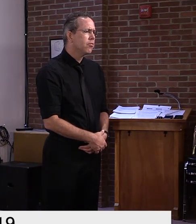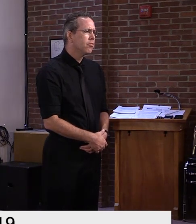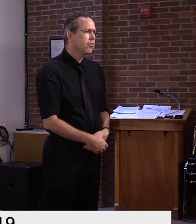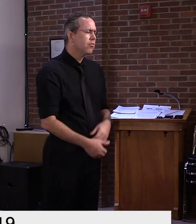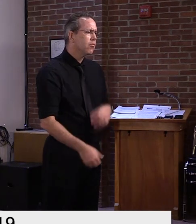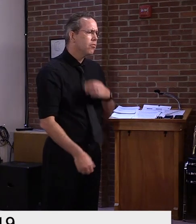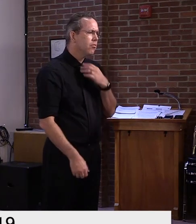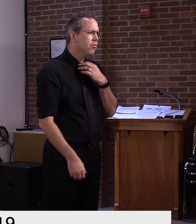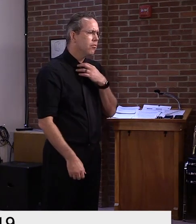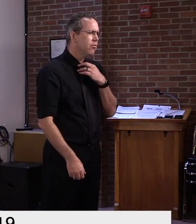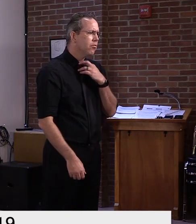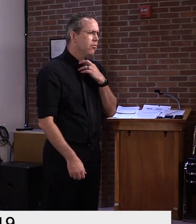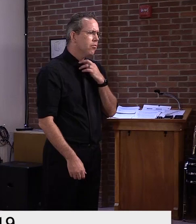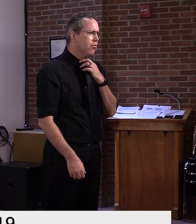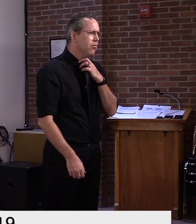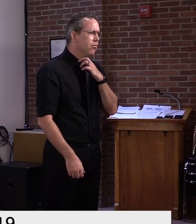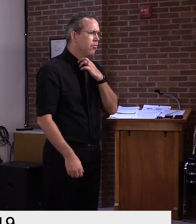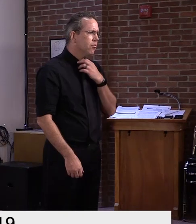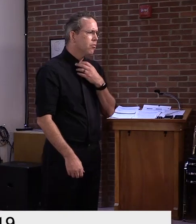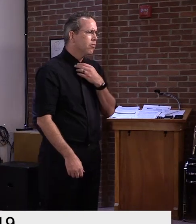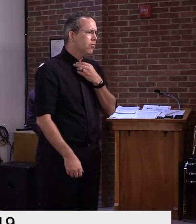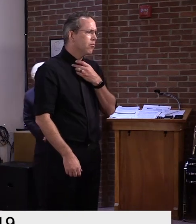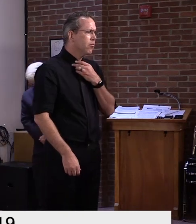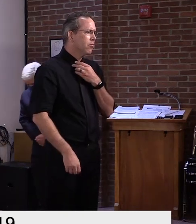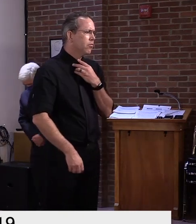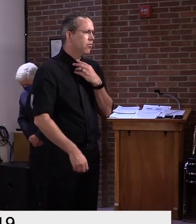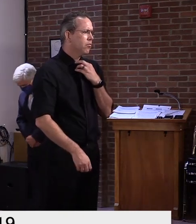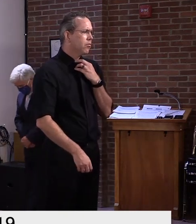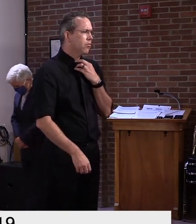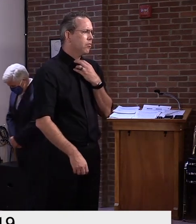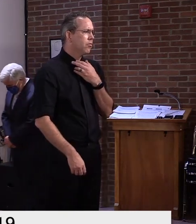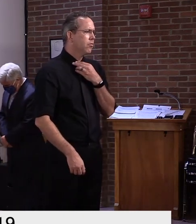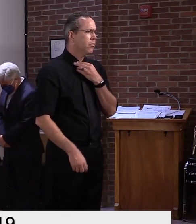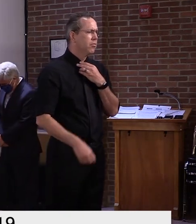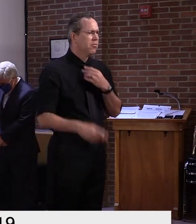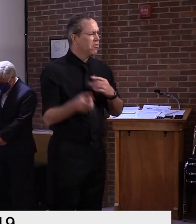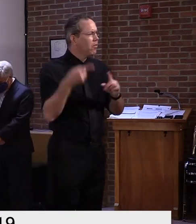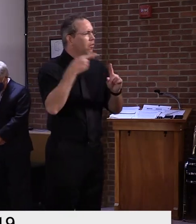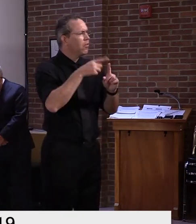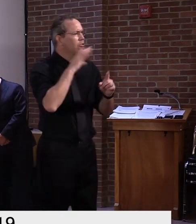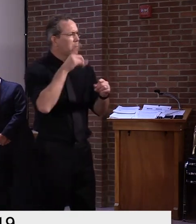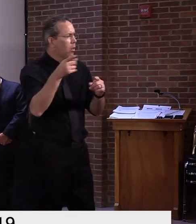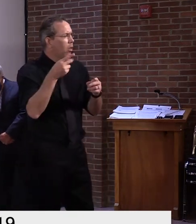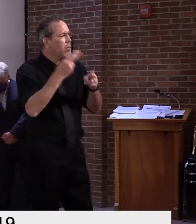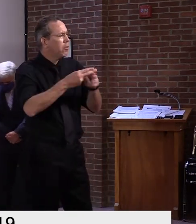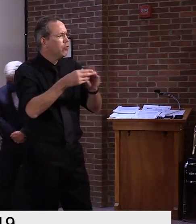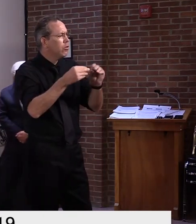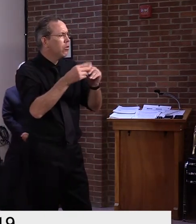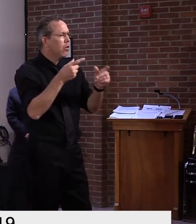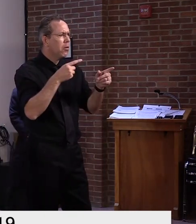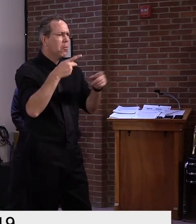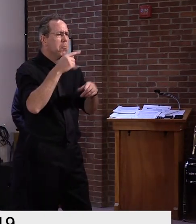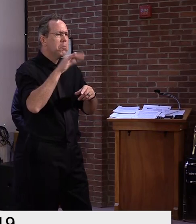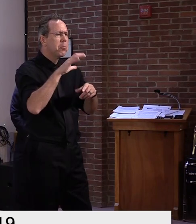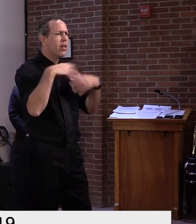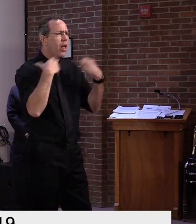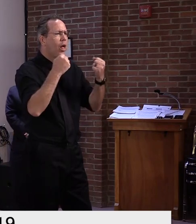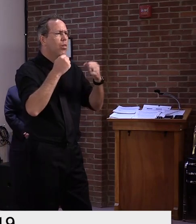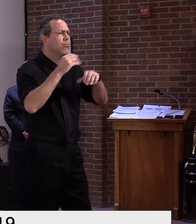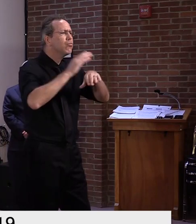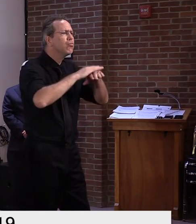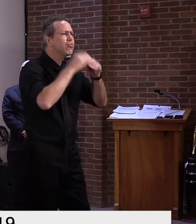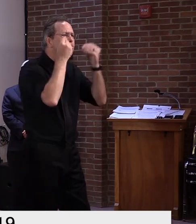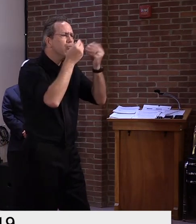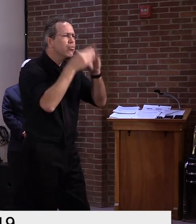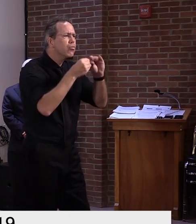get what we pay for, and it might be wise to allocate more funding for public health. Where